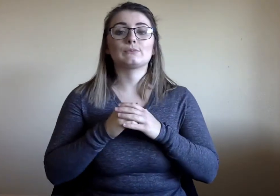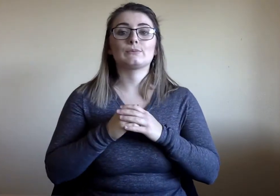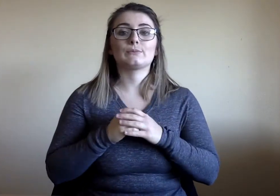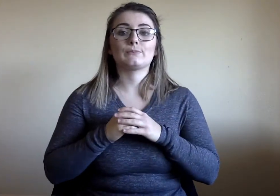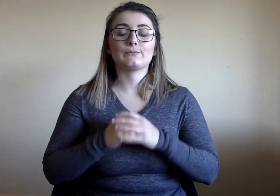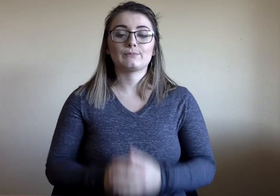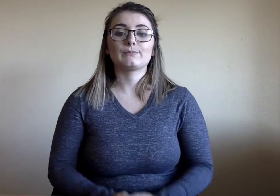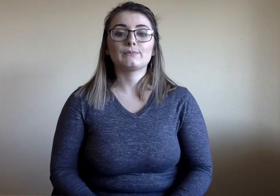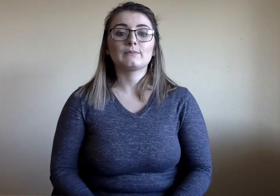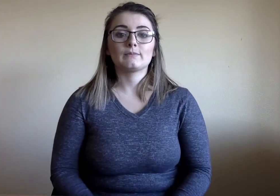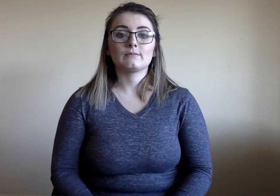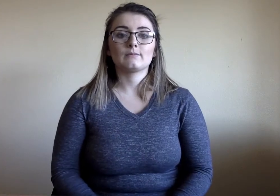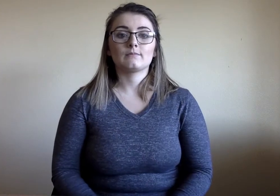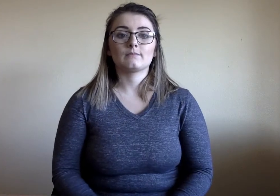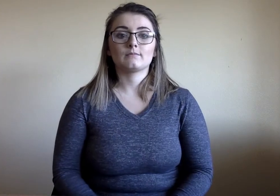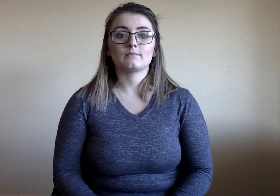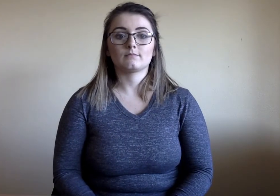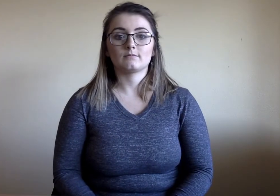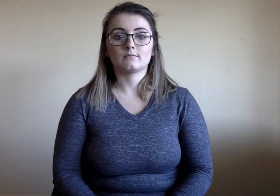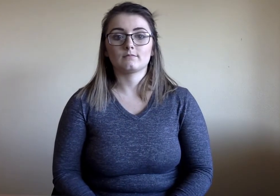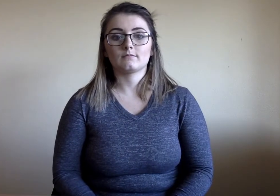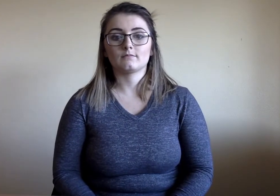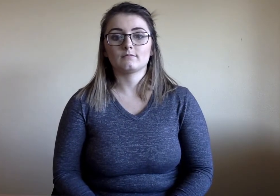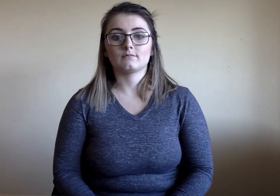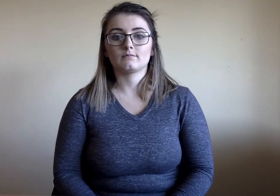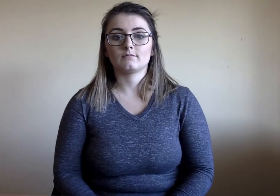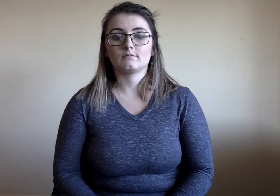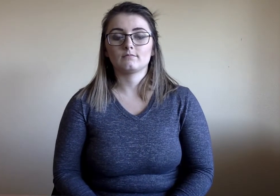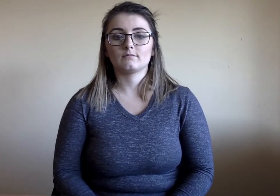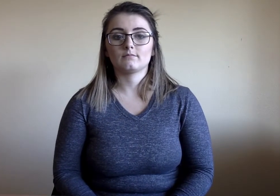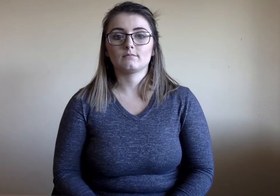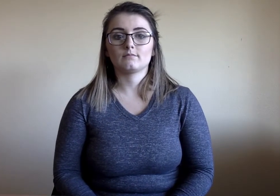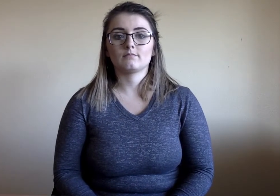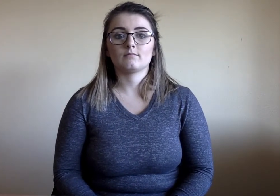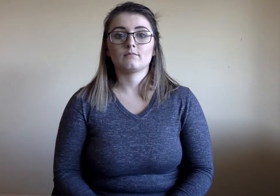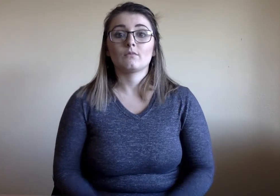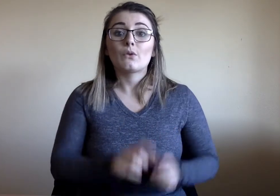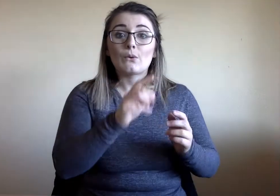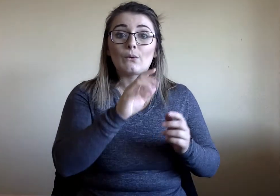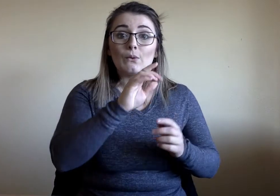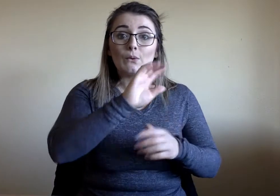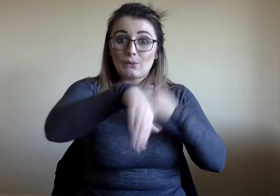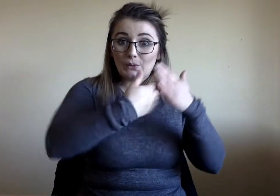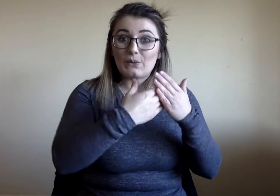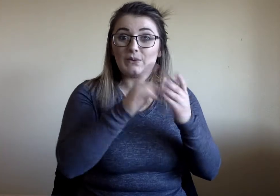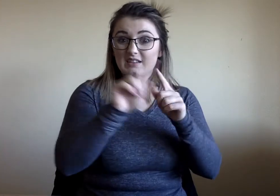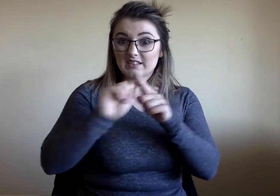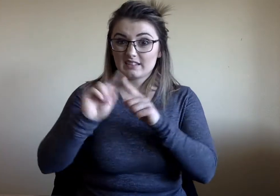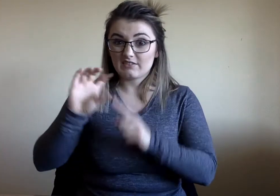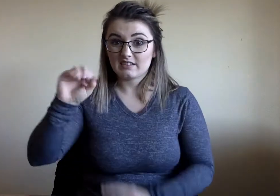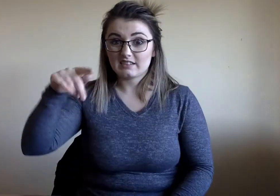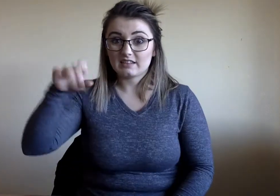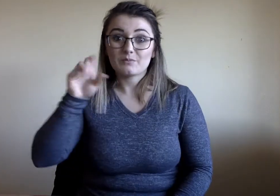sounds. Playing the Rain song by Led Zeppelin. Son of a bitch. All these steps will help to make sure you get a full night's sleep and wake up well